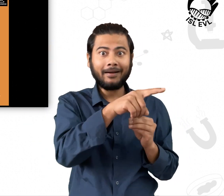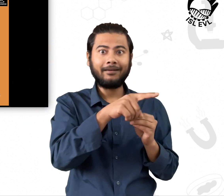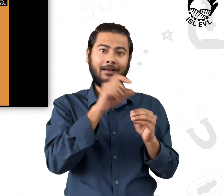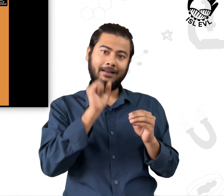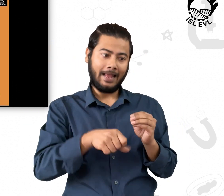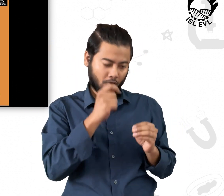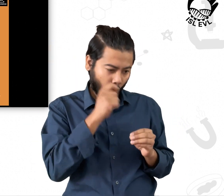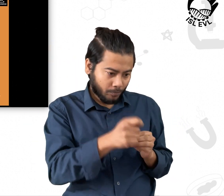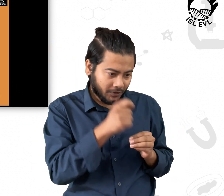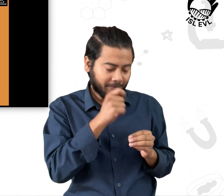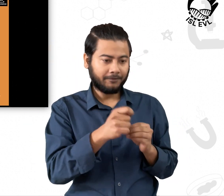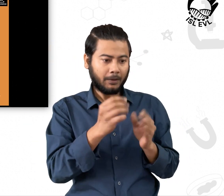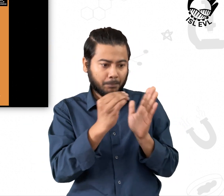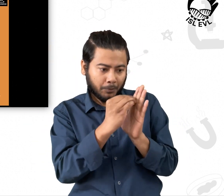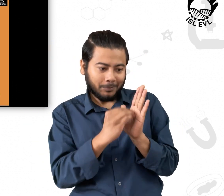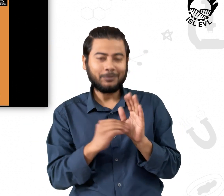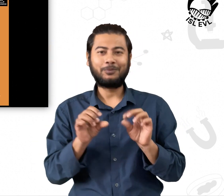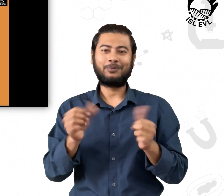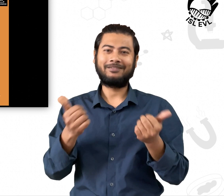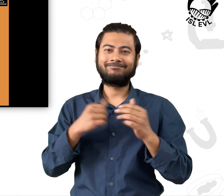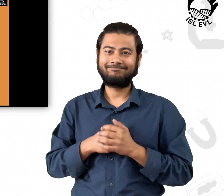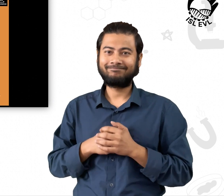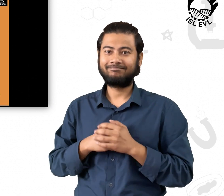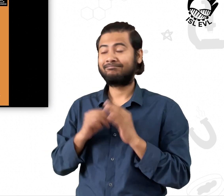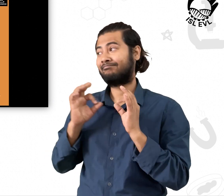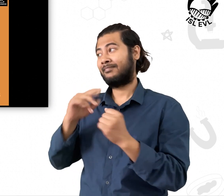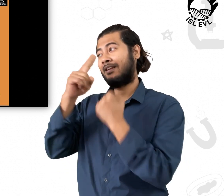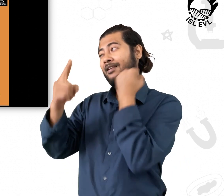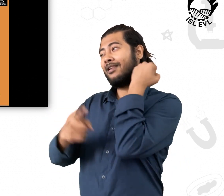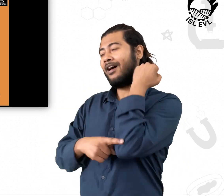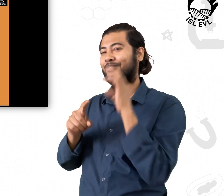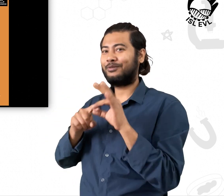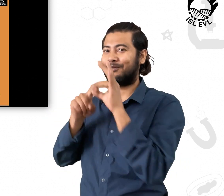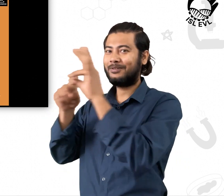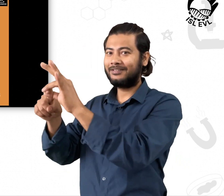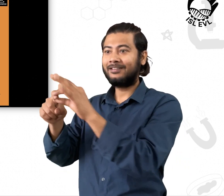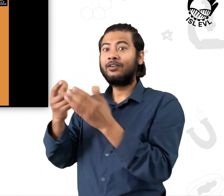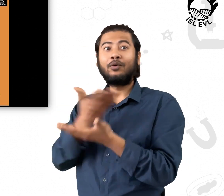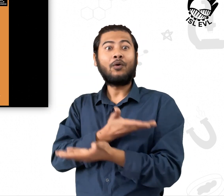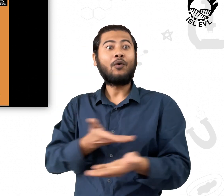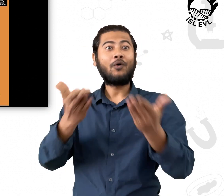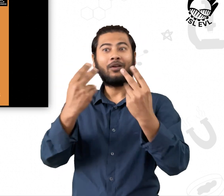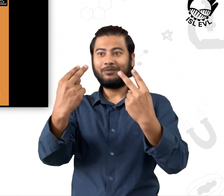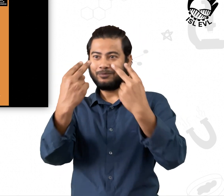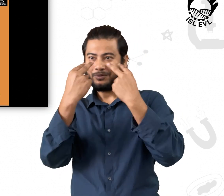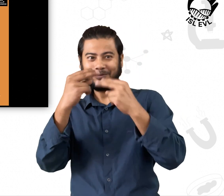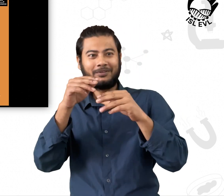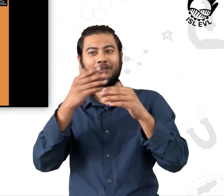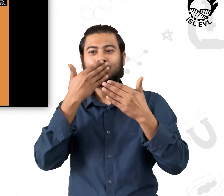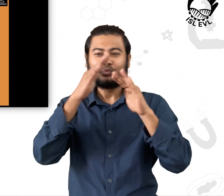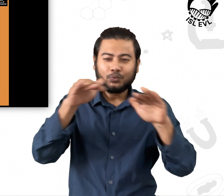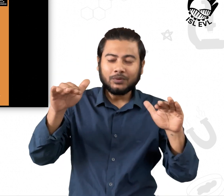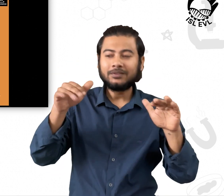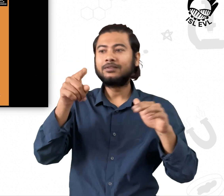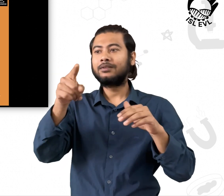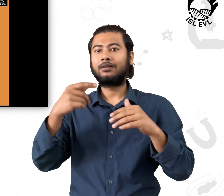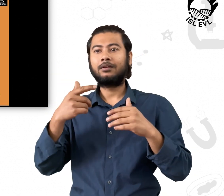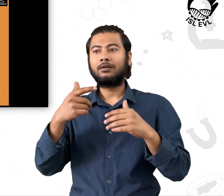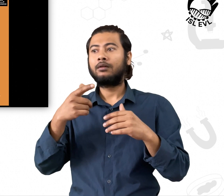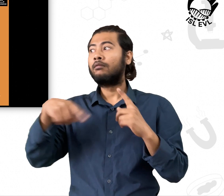organism to ask these type of questions. Coming to the end of it now, we would like to ask, what is this advice that you would like to give